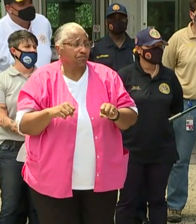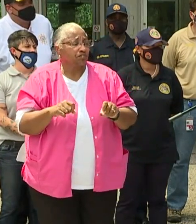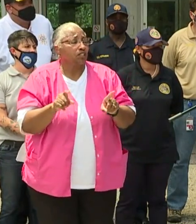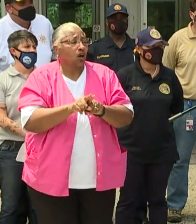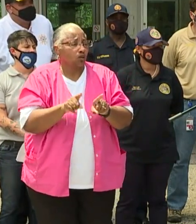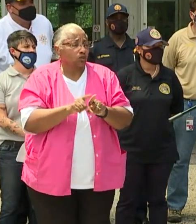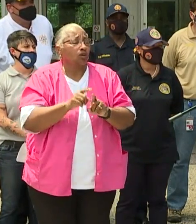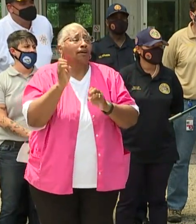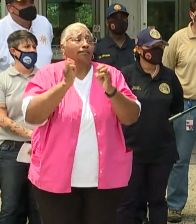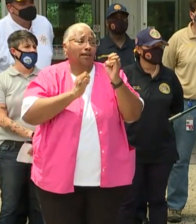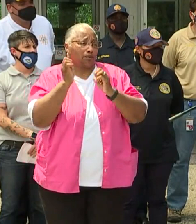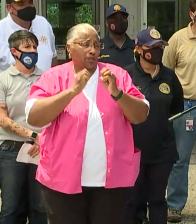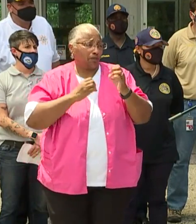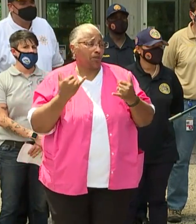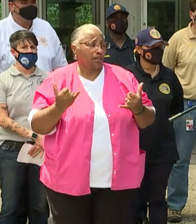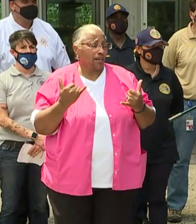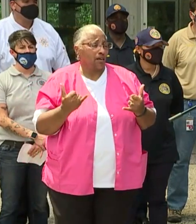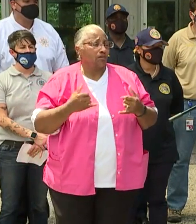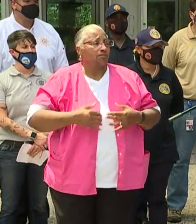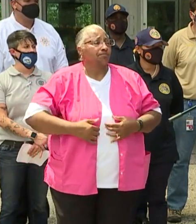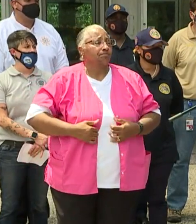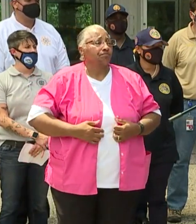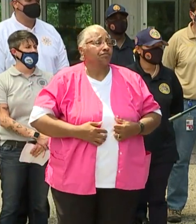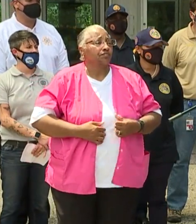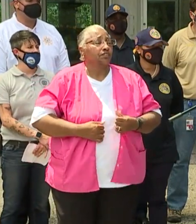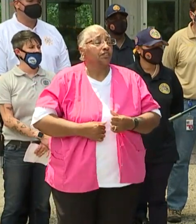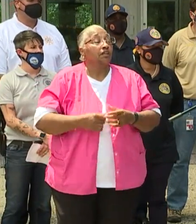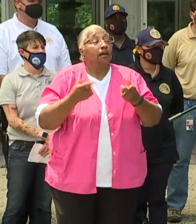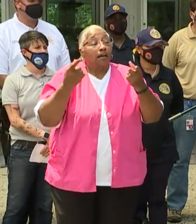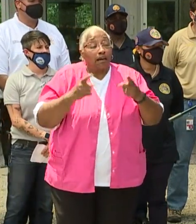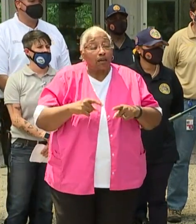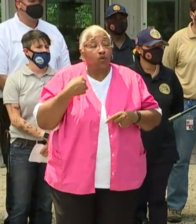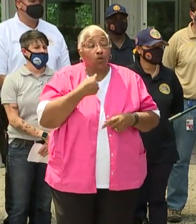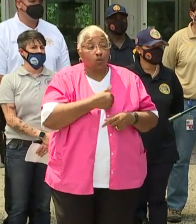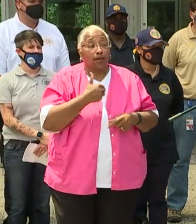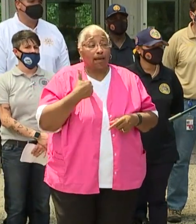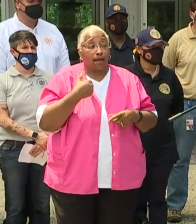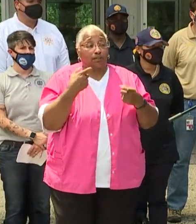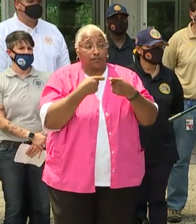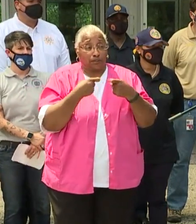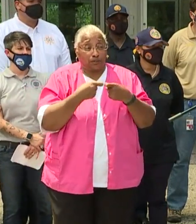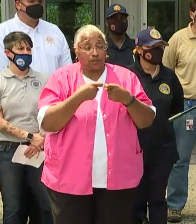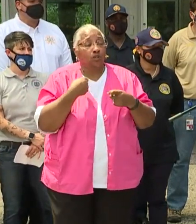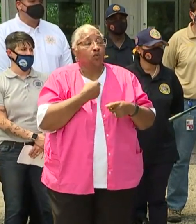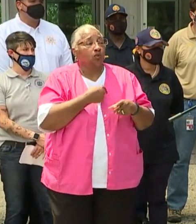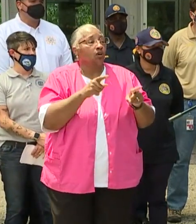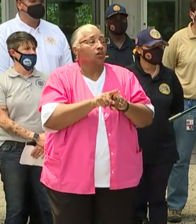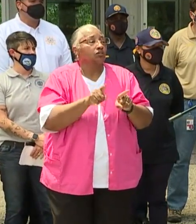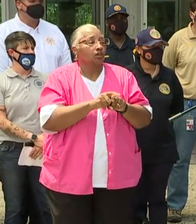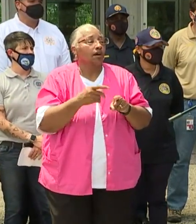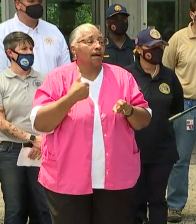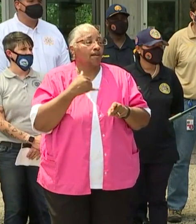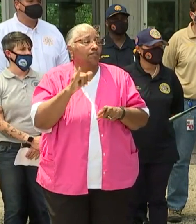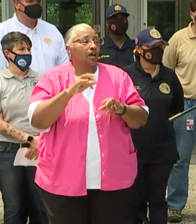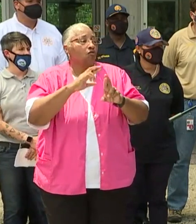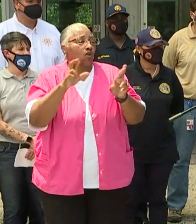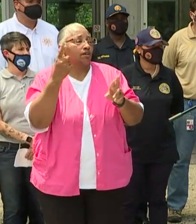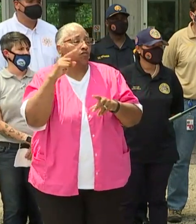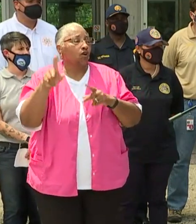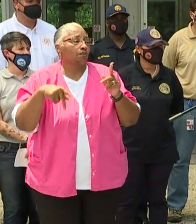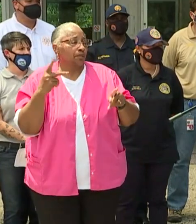also being evaluated currently, and so when we have power, we will also have that ready for people to